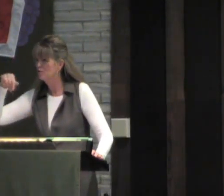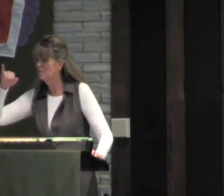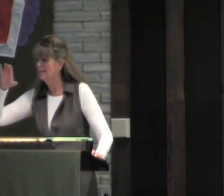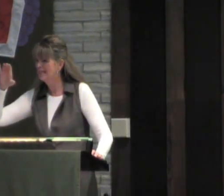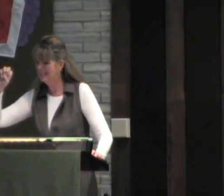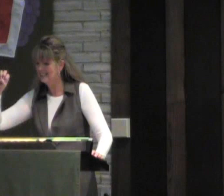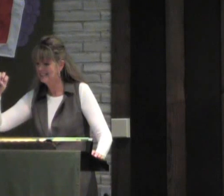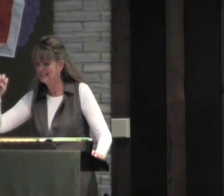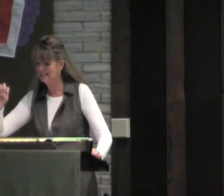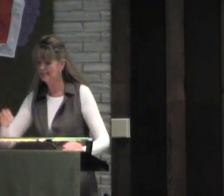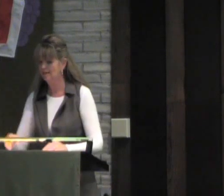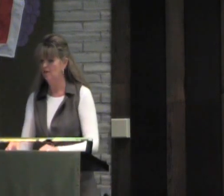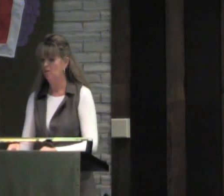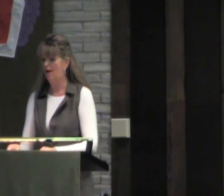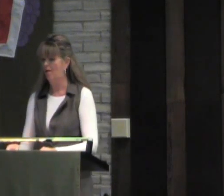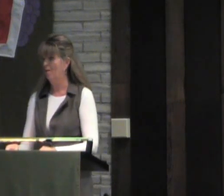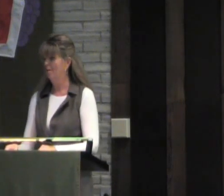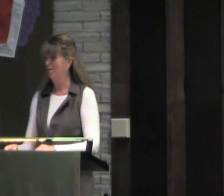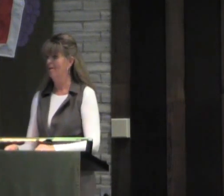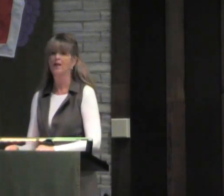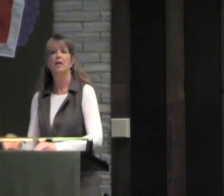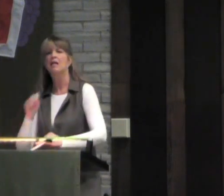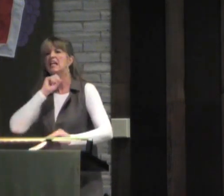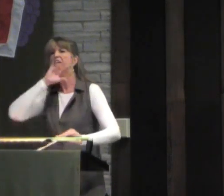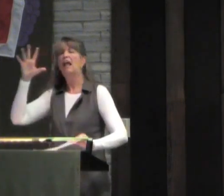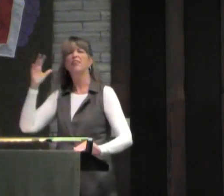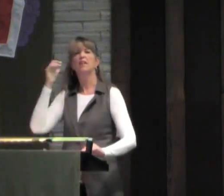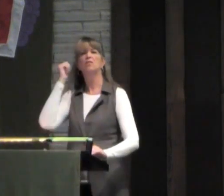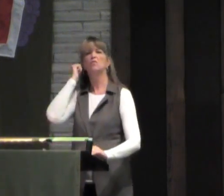am a masterpiece. Wow.